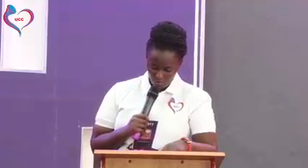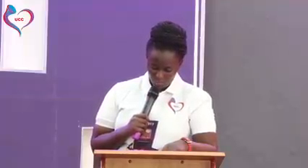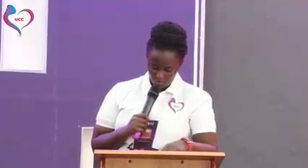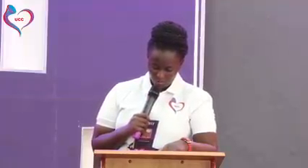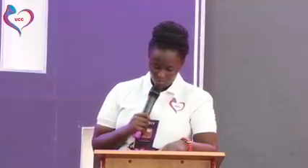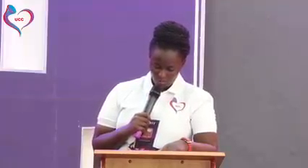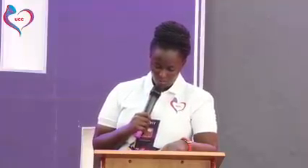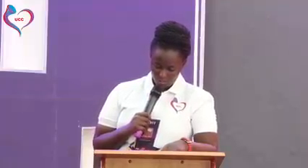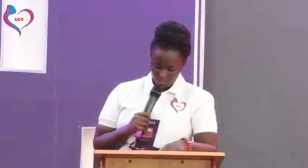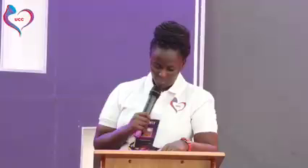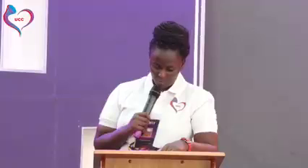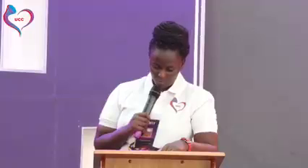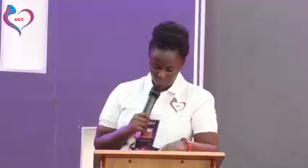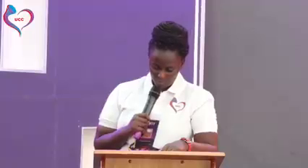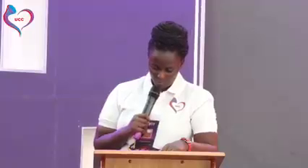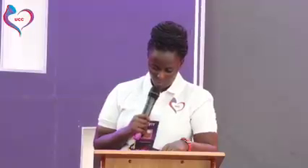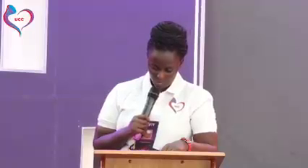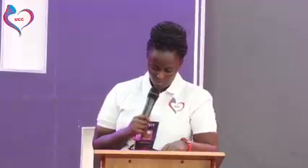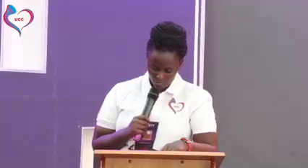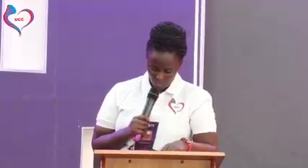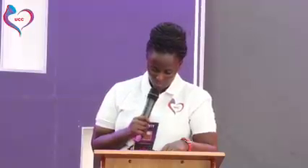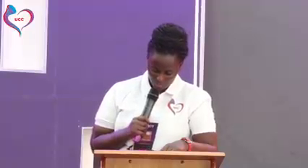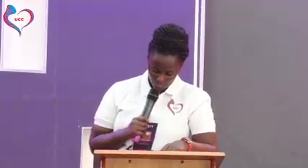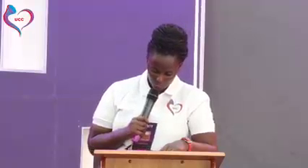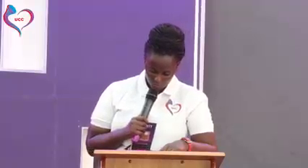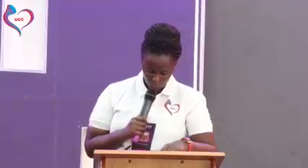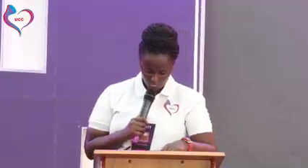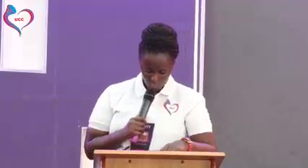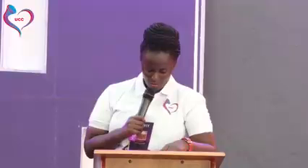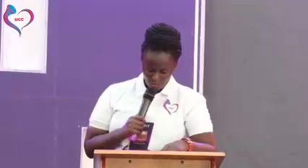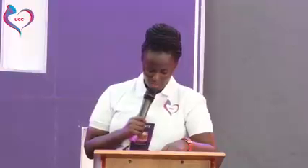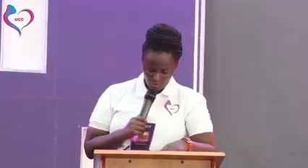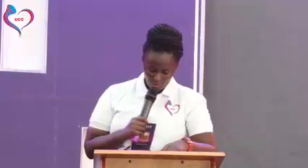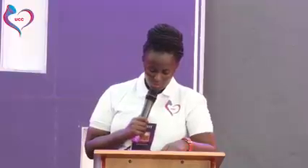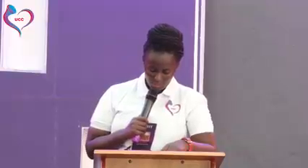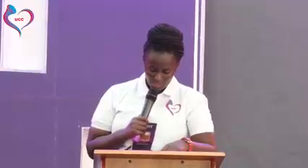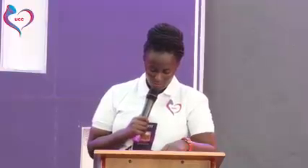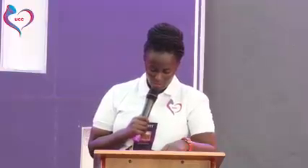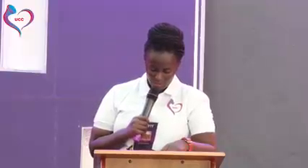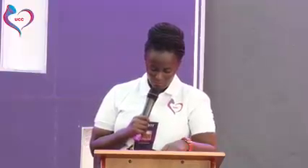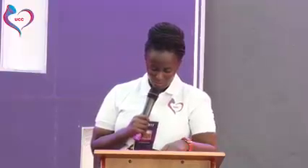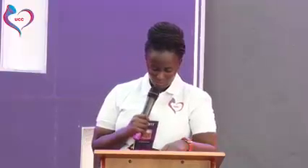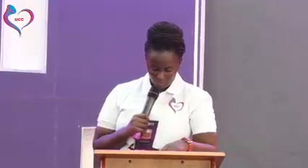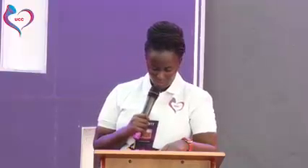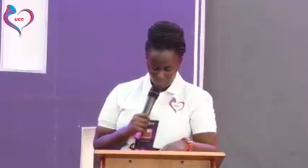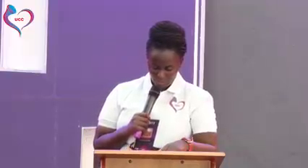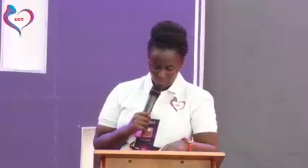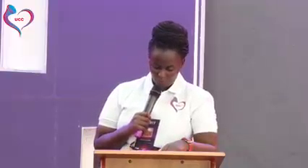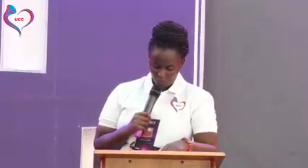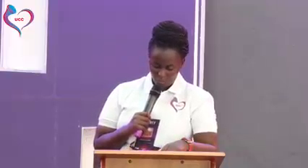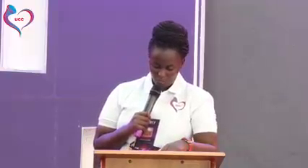neme okukoleza ddala obuyinza bwange mu njiri. Kubanga newankubadde nga ndi wa ddembe eri